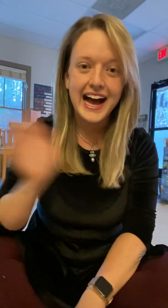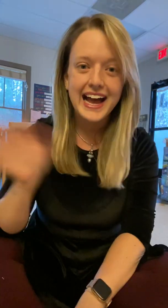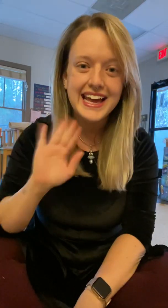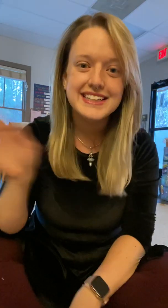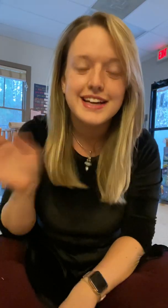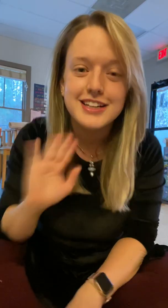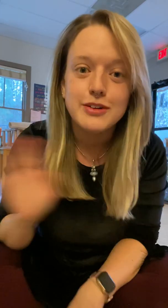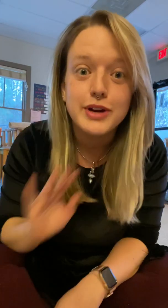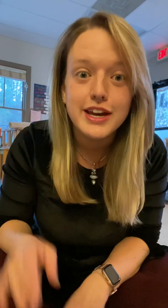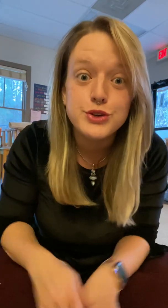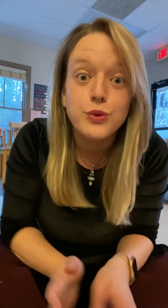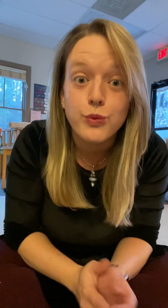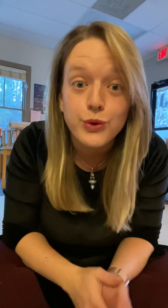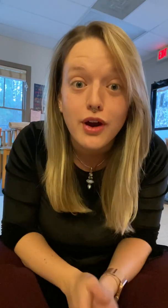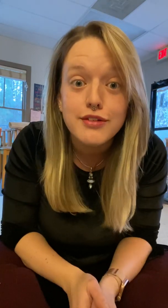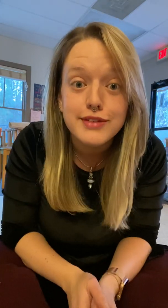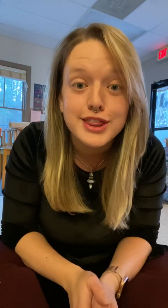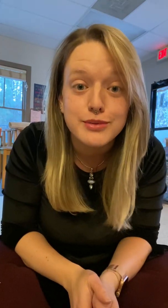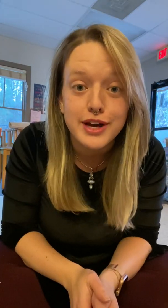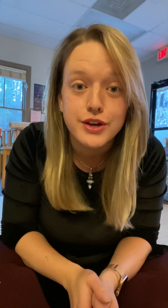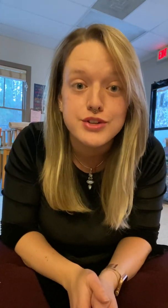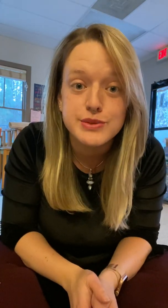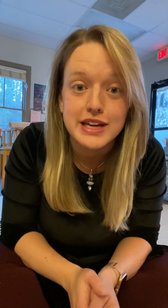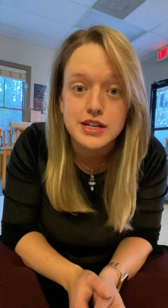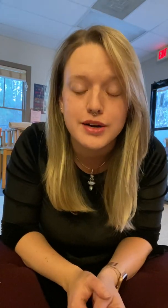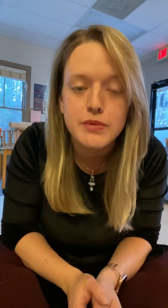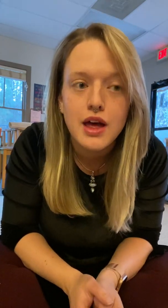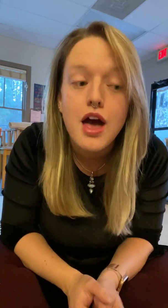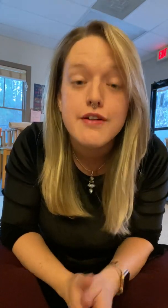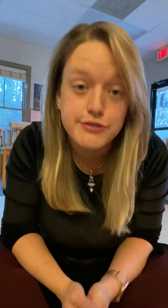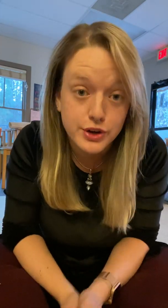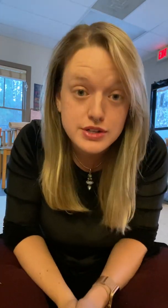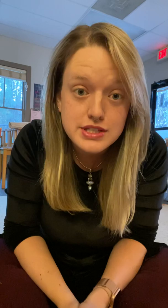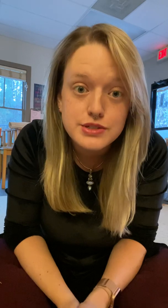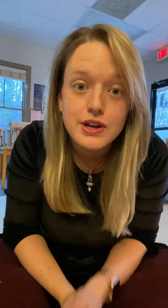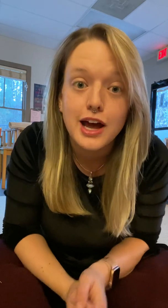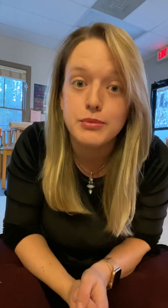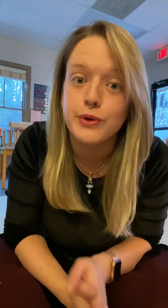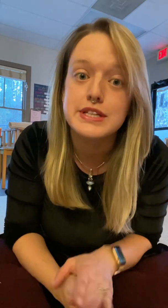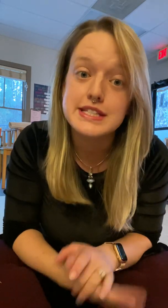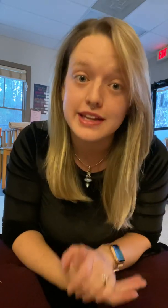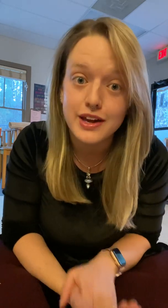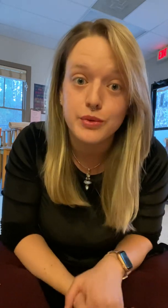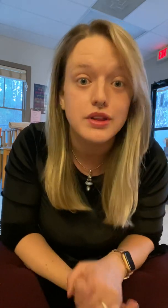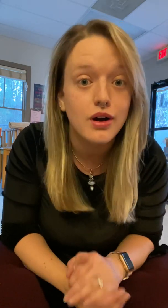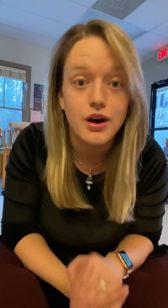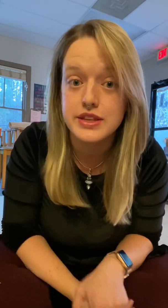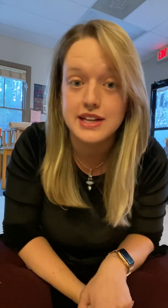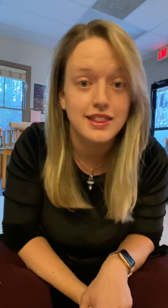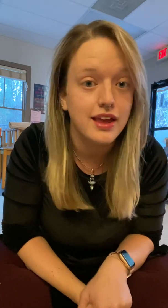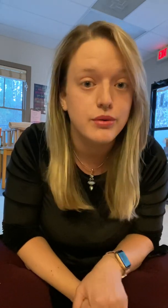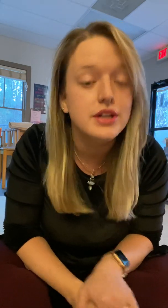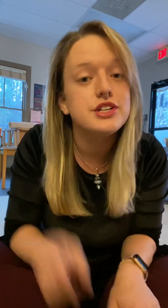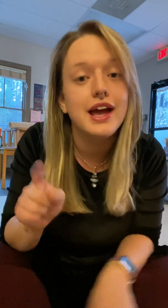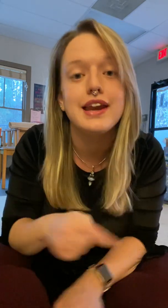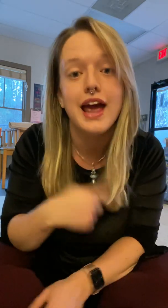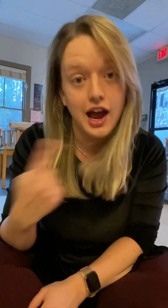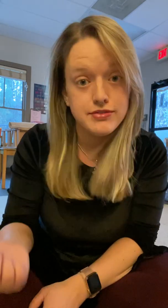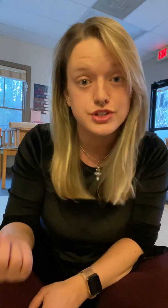Hi! We're gonna do Rudolph the Red-Nosed Reindeer. First, I'm going to sing it with all the sign language, and after,